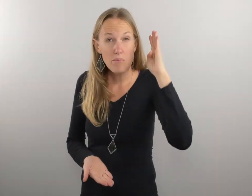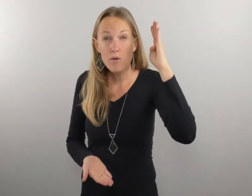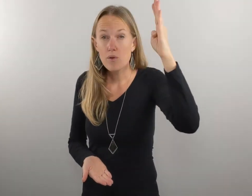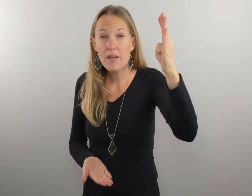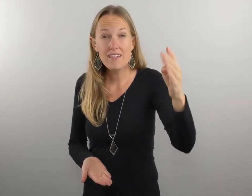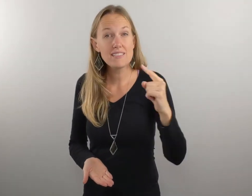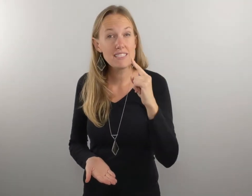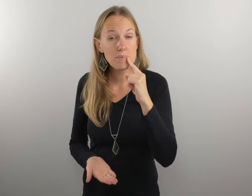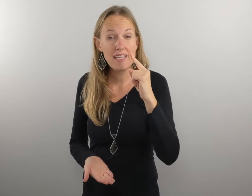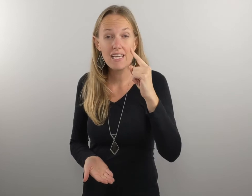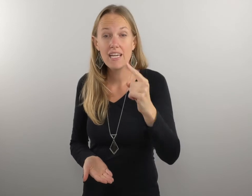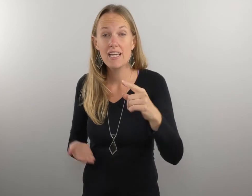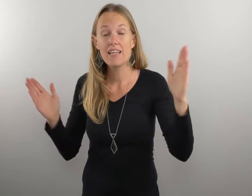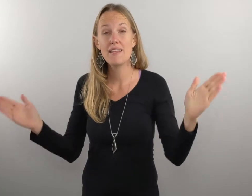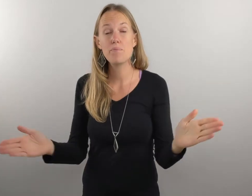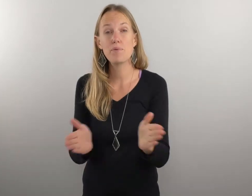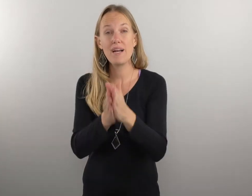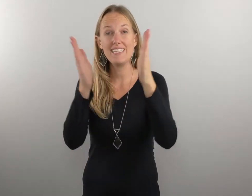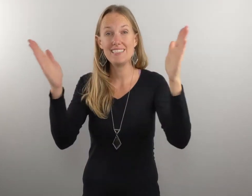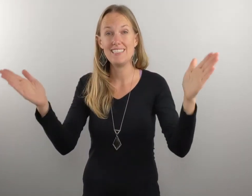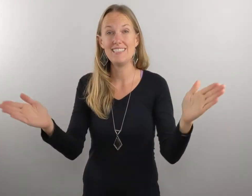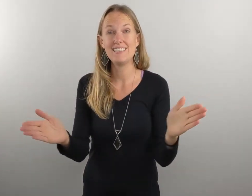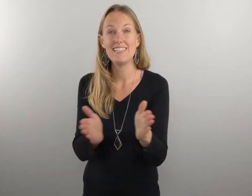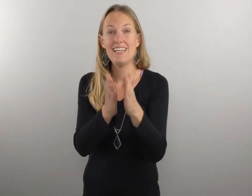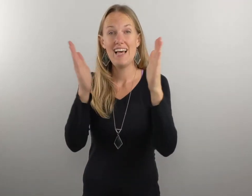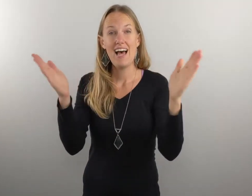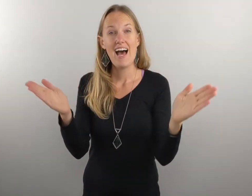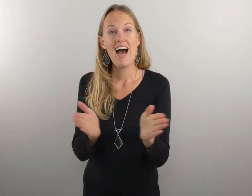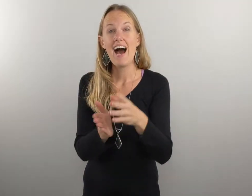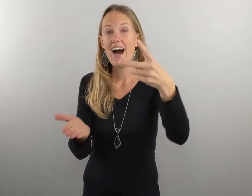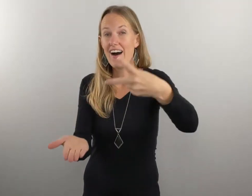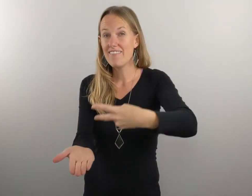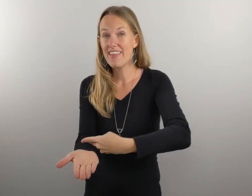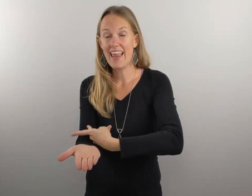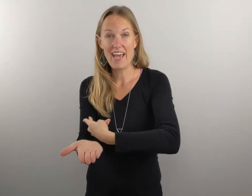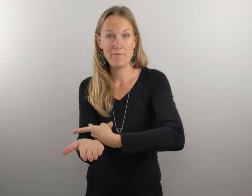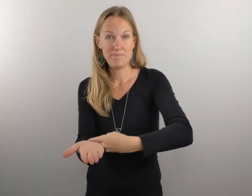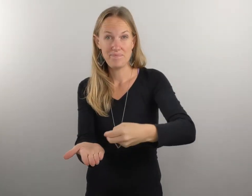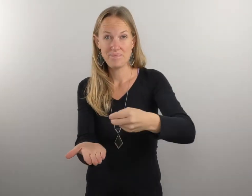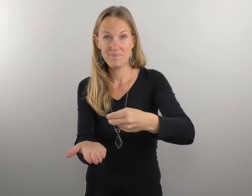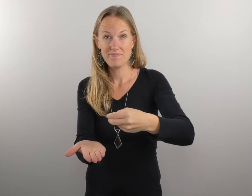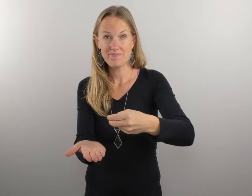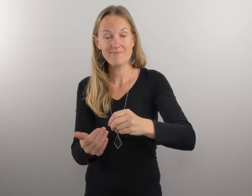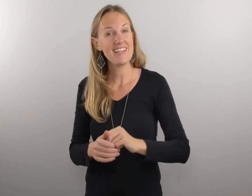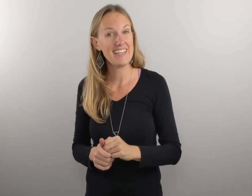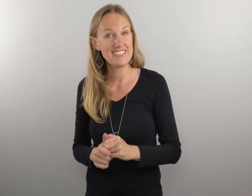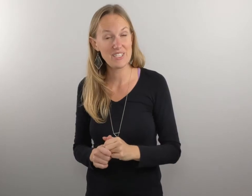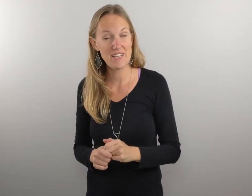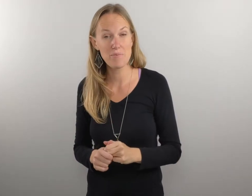dumb will speak the praises of the Lamb. Okay, let's try the bridge